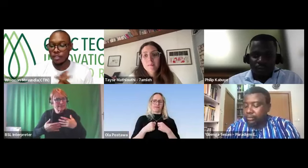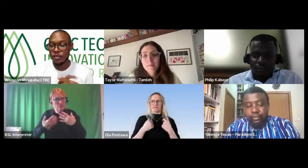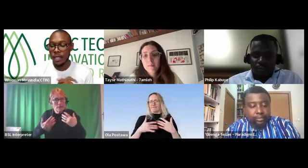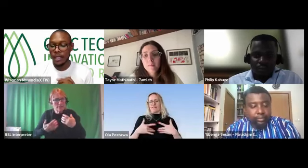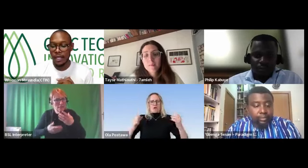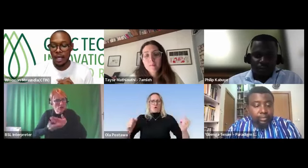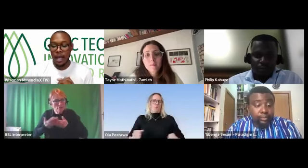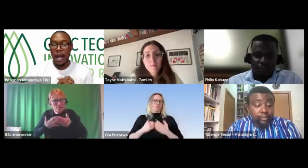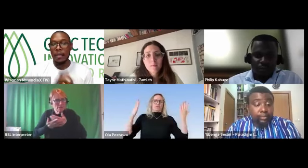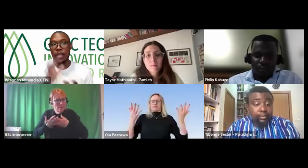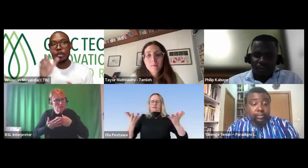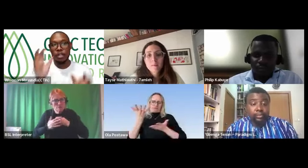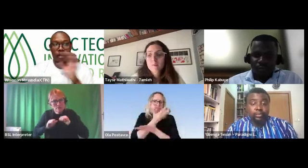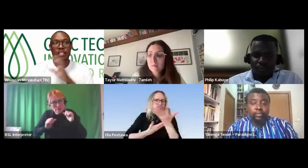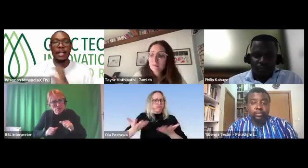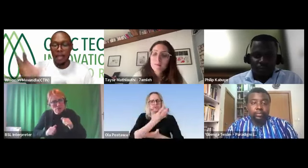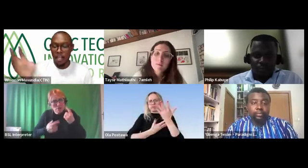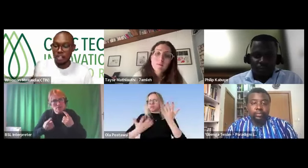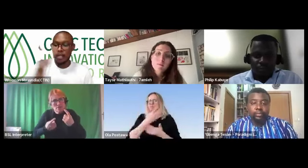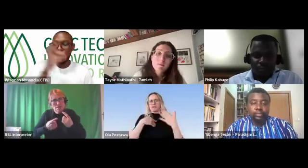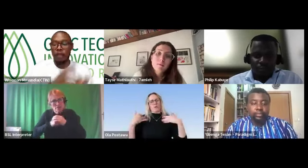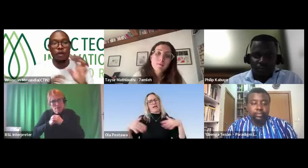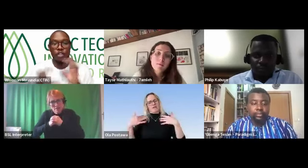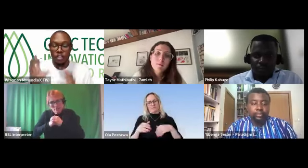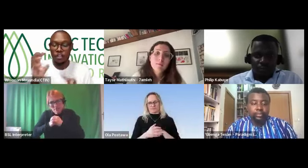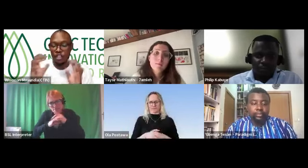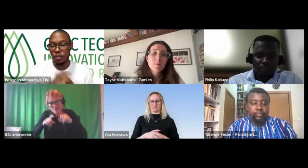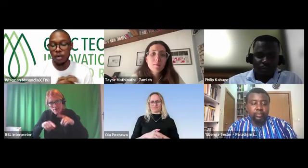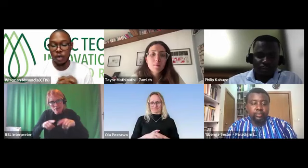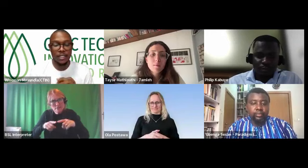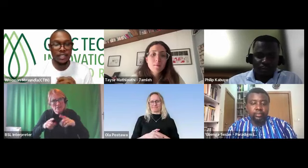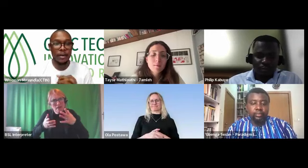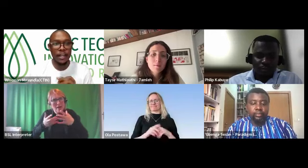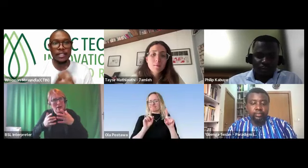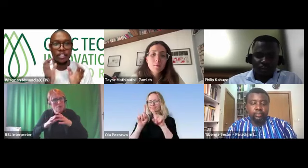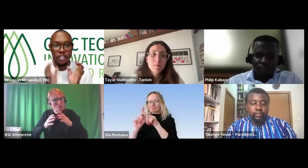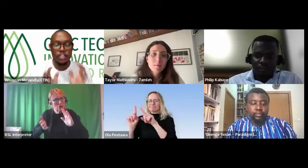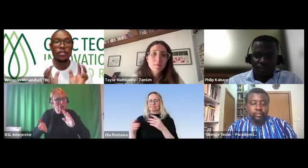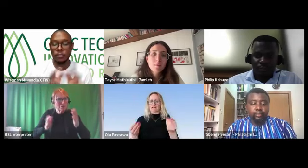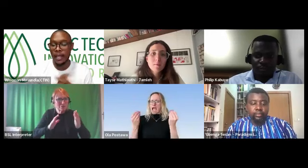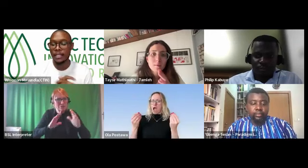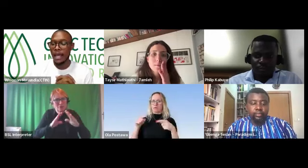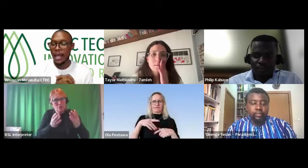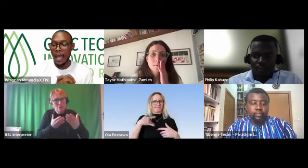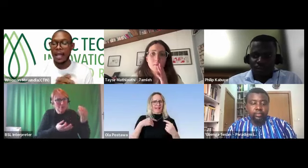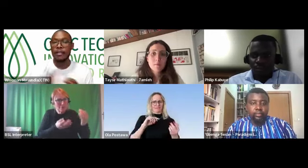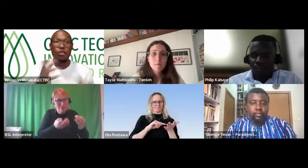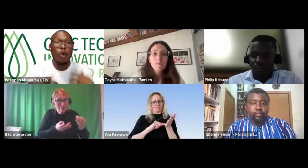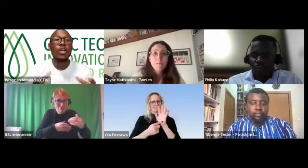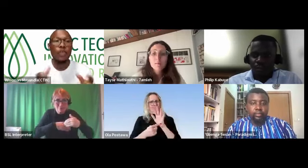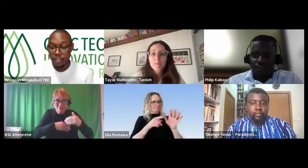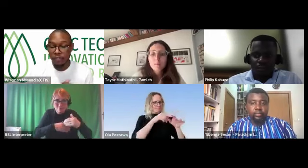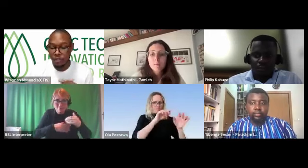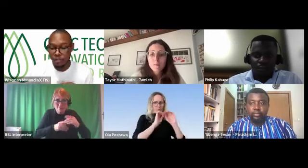comprehensive discussion, really. I think on the various dimension of how shifting geopolitics are affecting the digital space